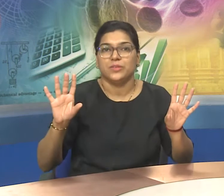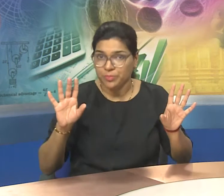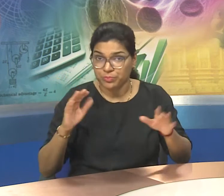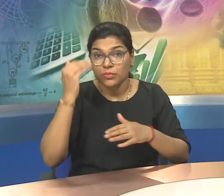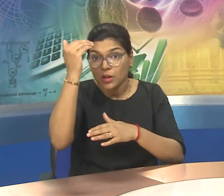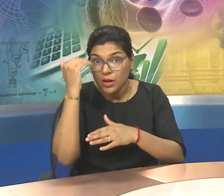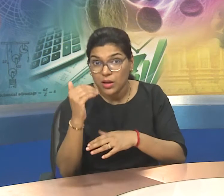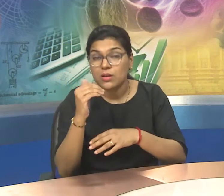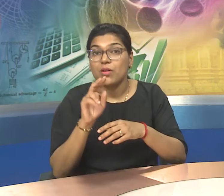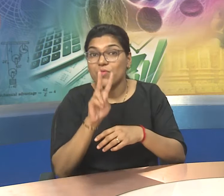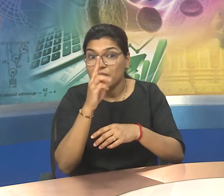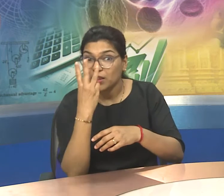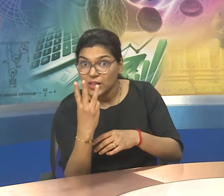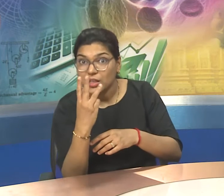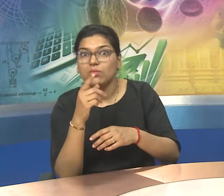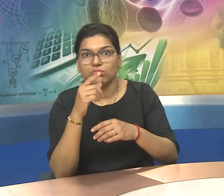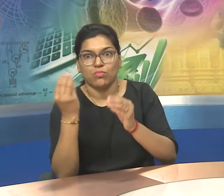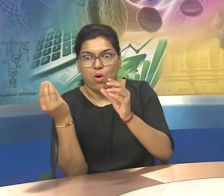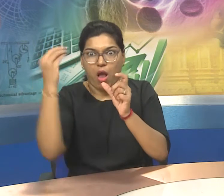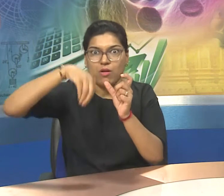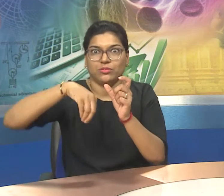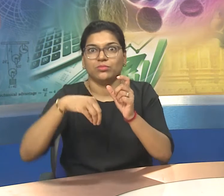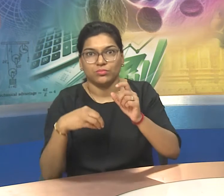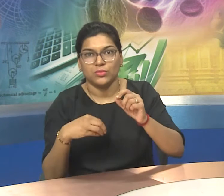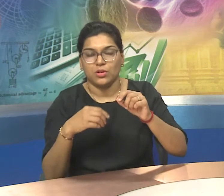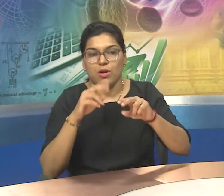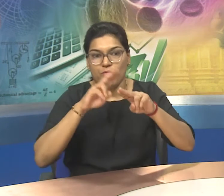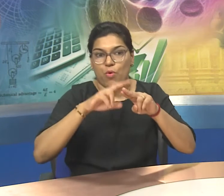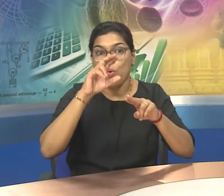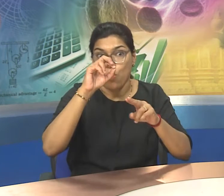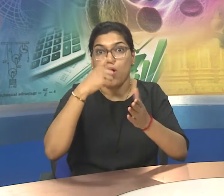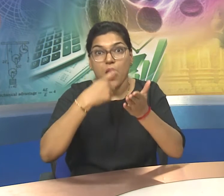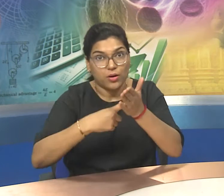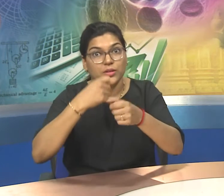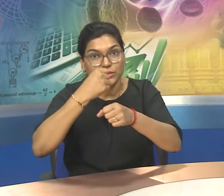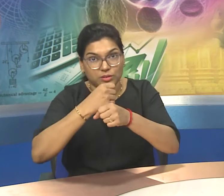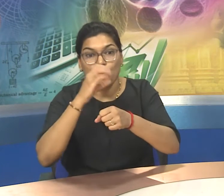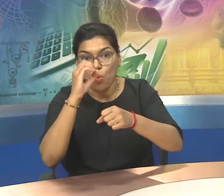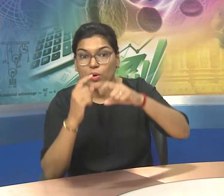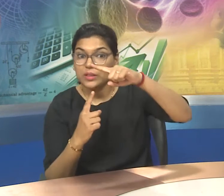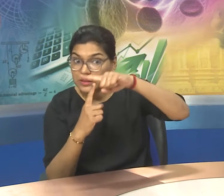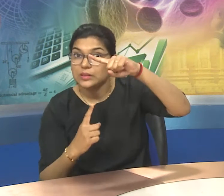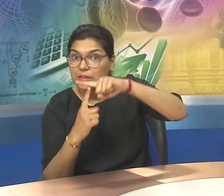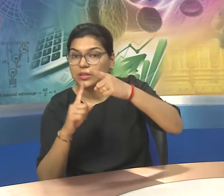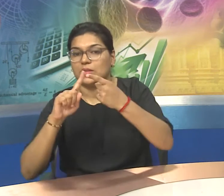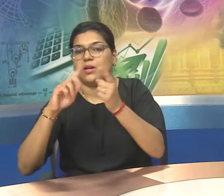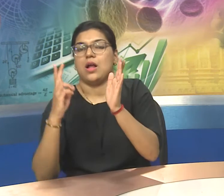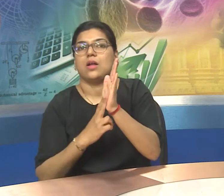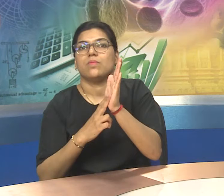forgot, but in the V2 we are looking, this word has some spelling difference, it